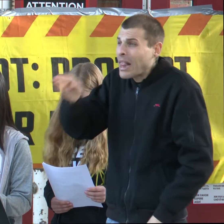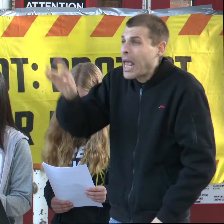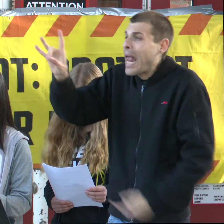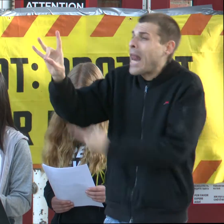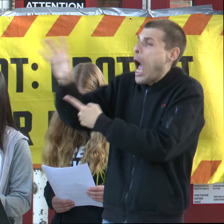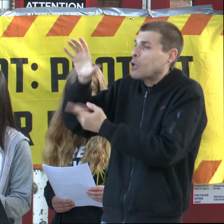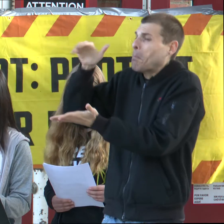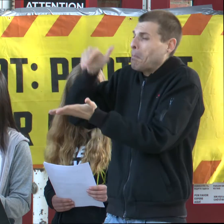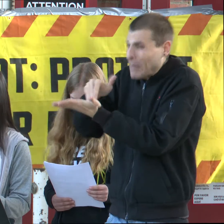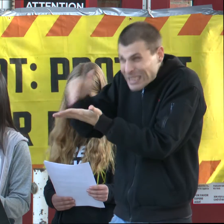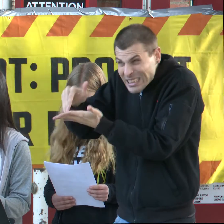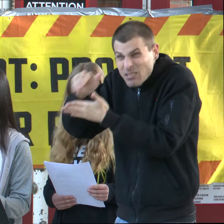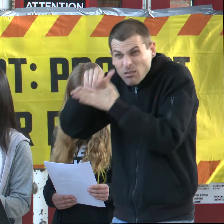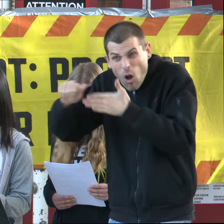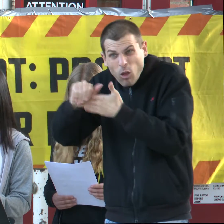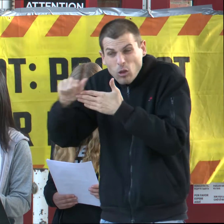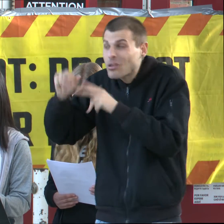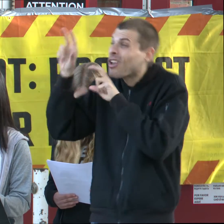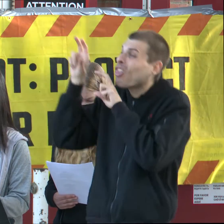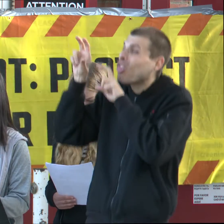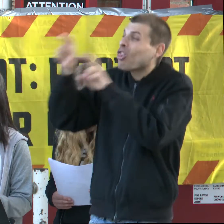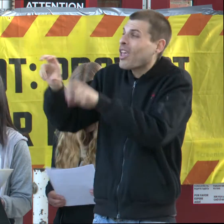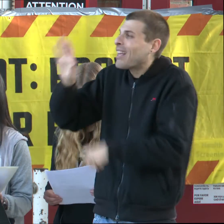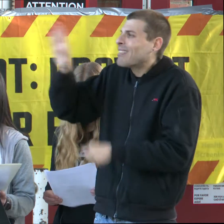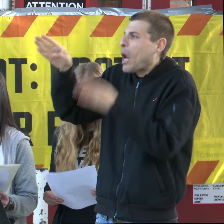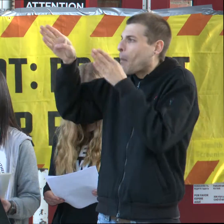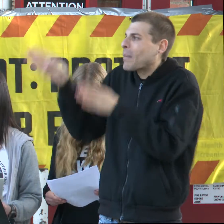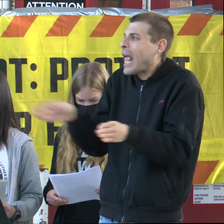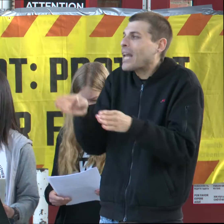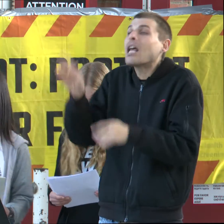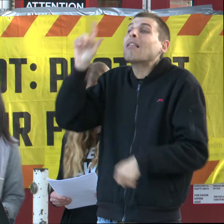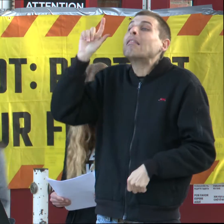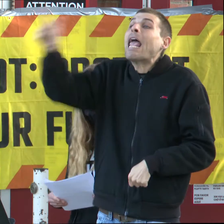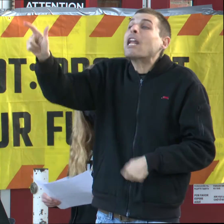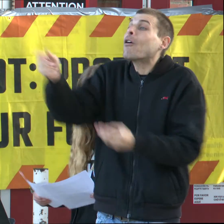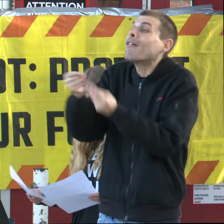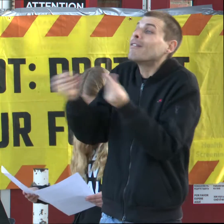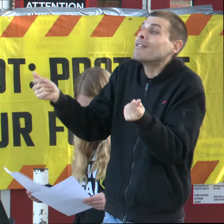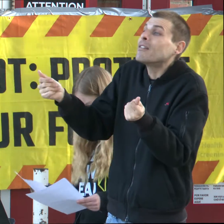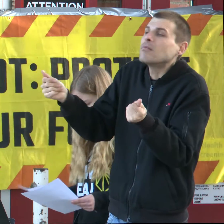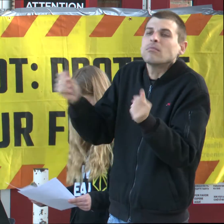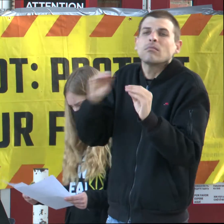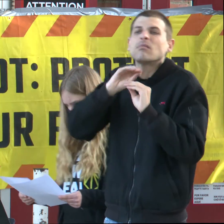$800 million for a plan that in the long run won't solve anything at all.